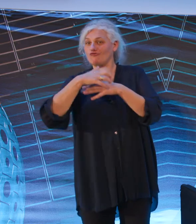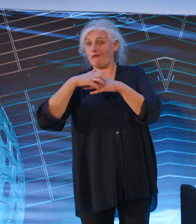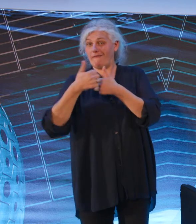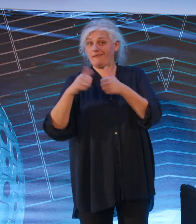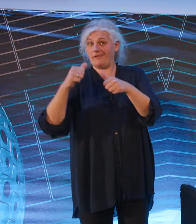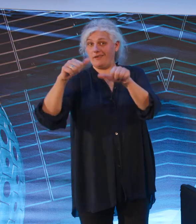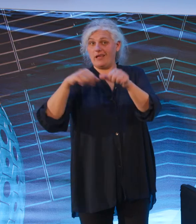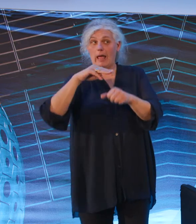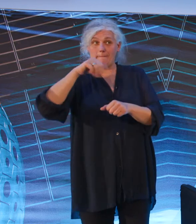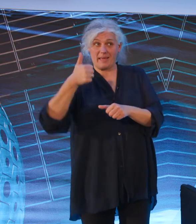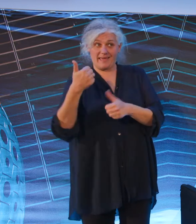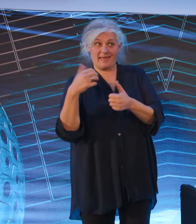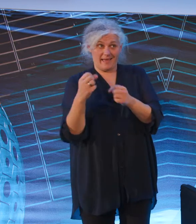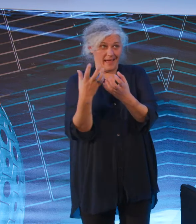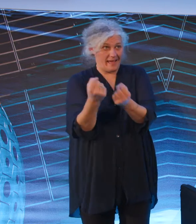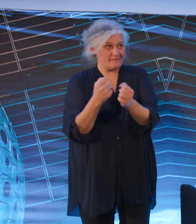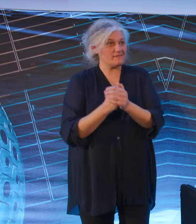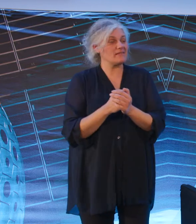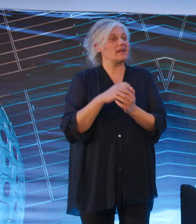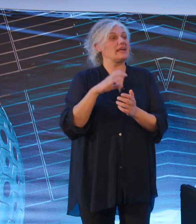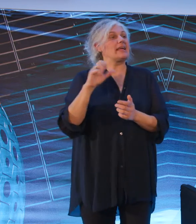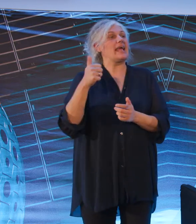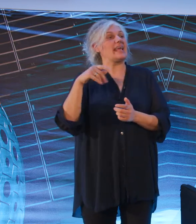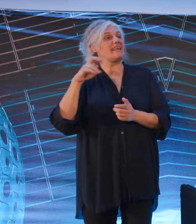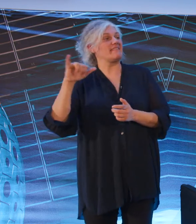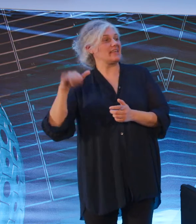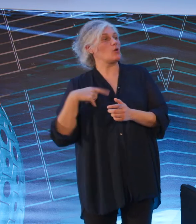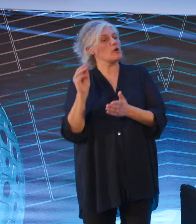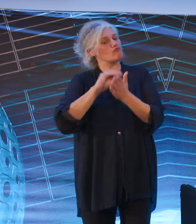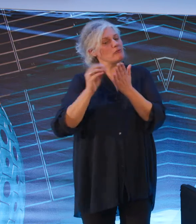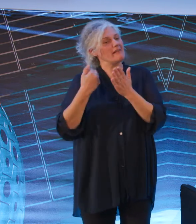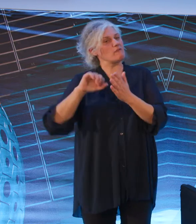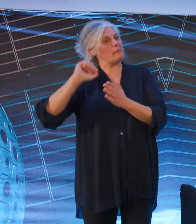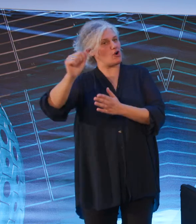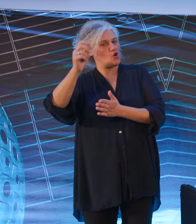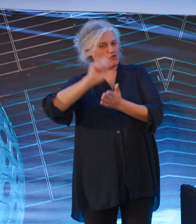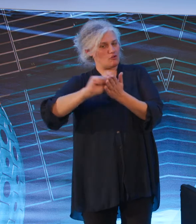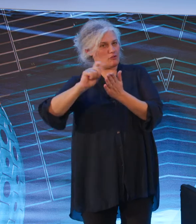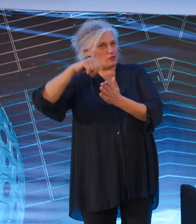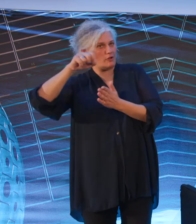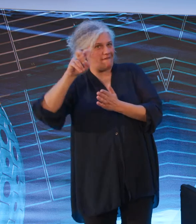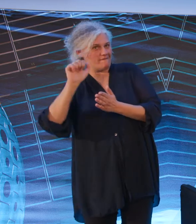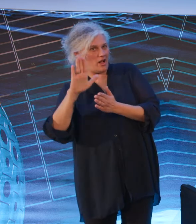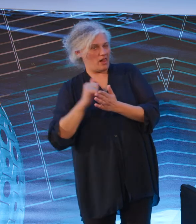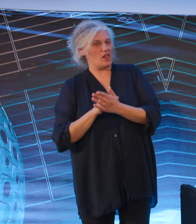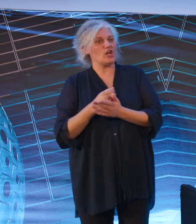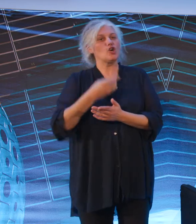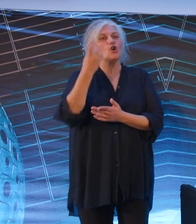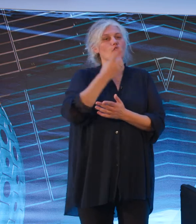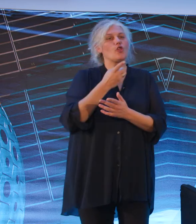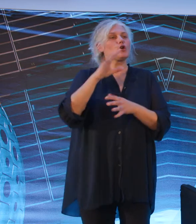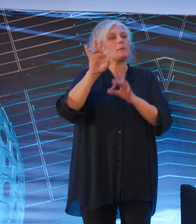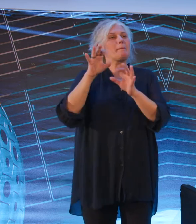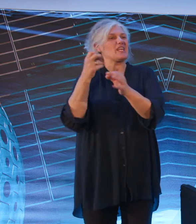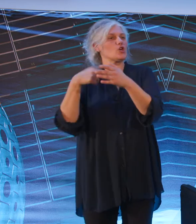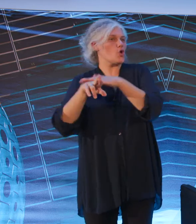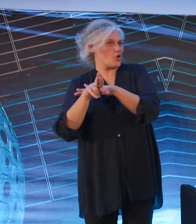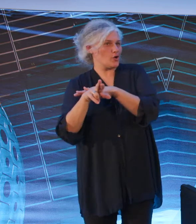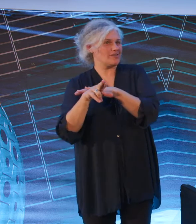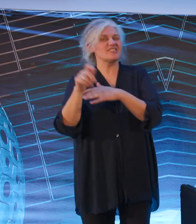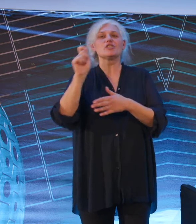MA, and Edie is going to read from her novel, Dirt Pickers, which she